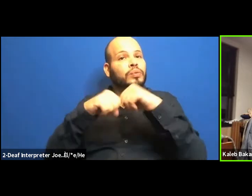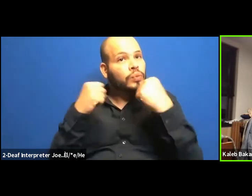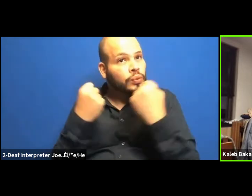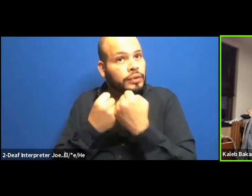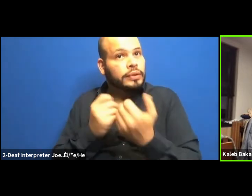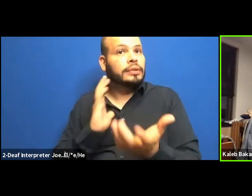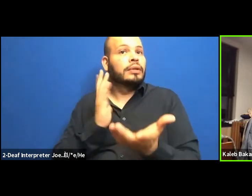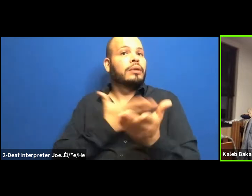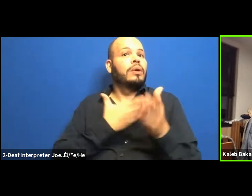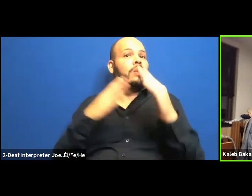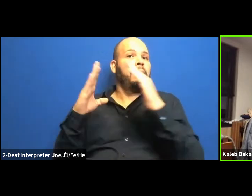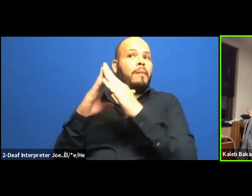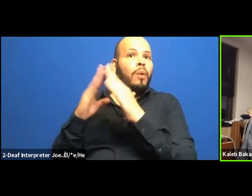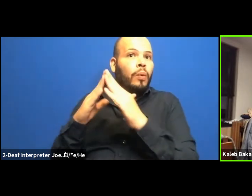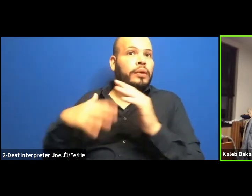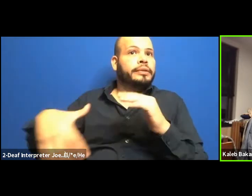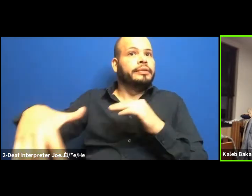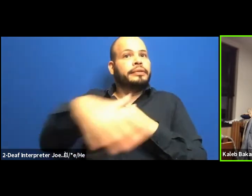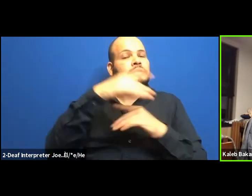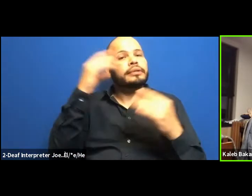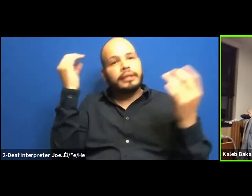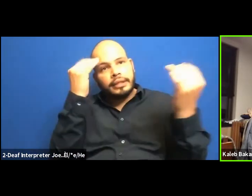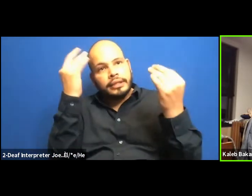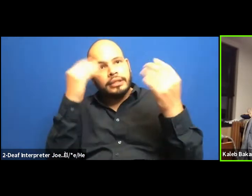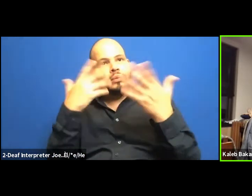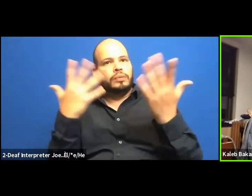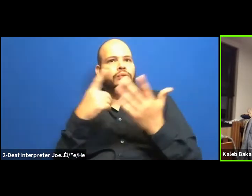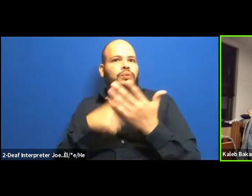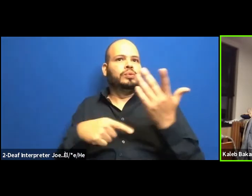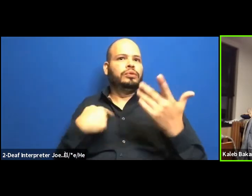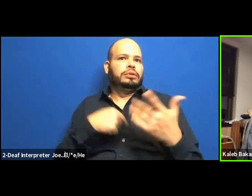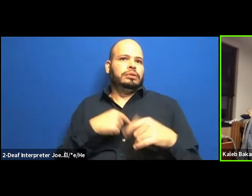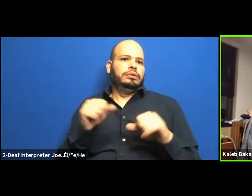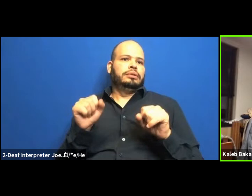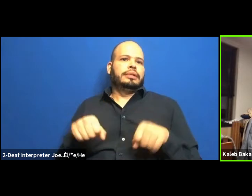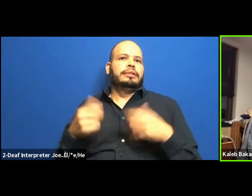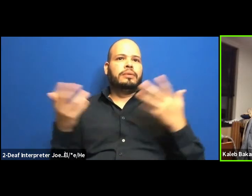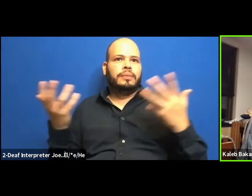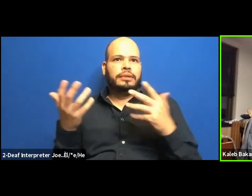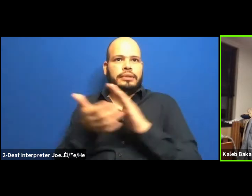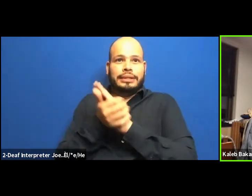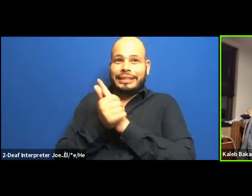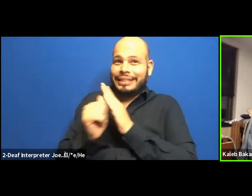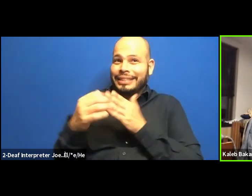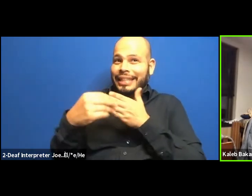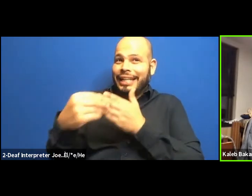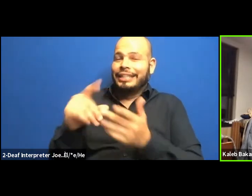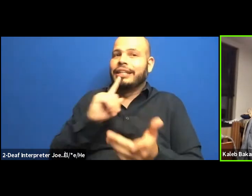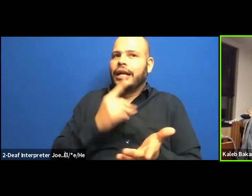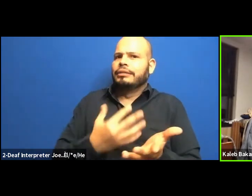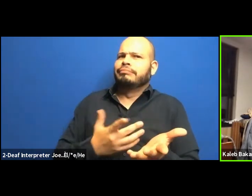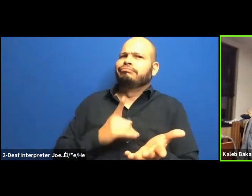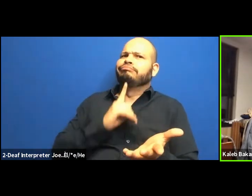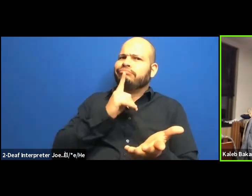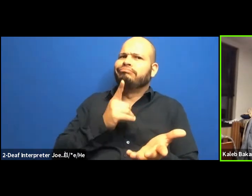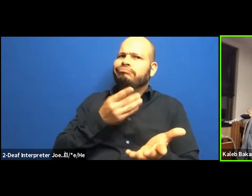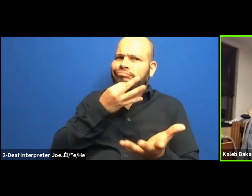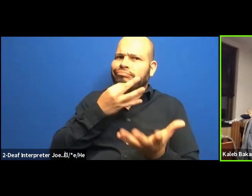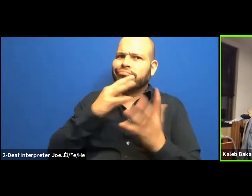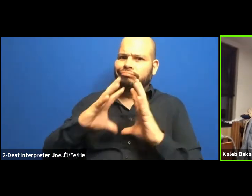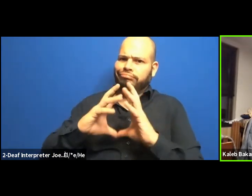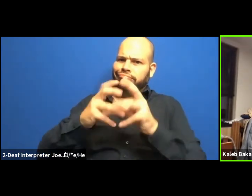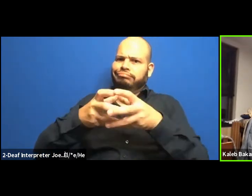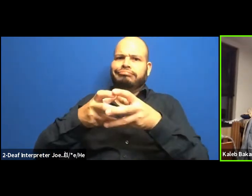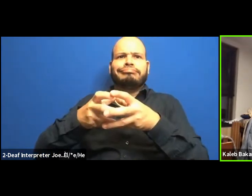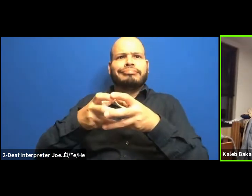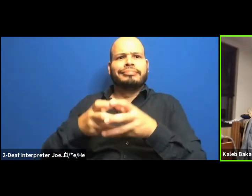and putting the posts on Facebook and Twitter, but what are those hard skills? Do you need to know how to garden? Do